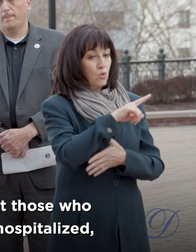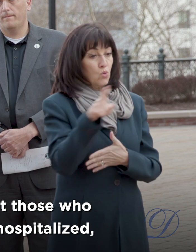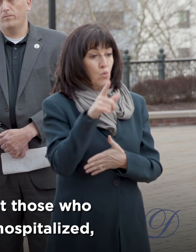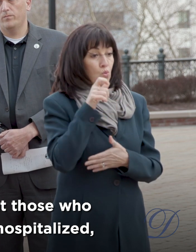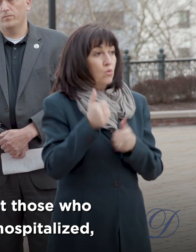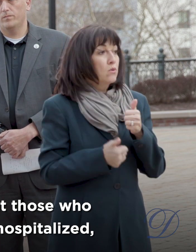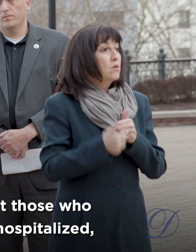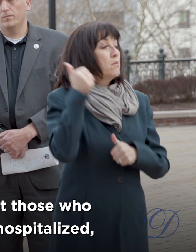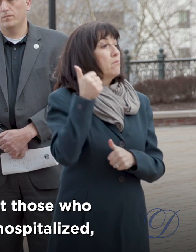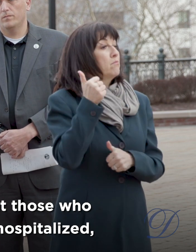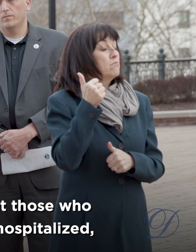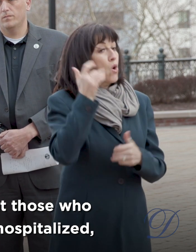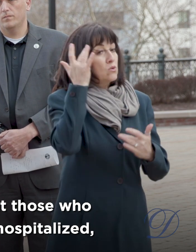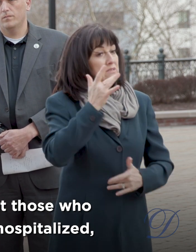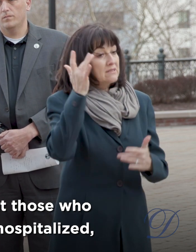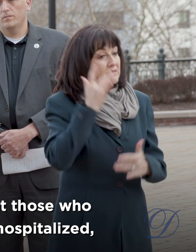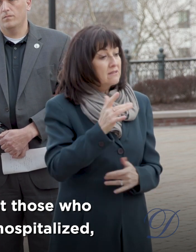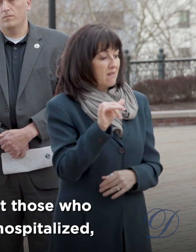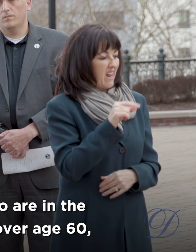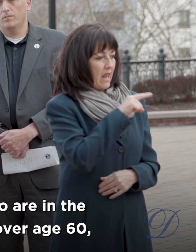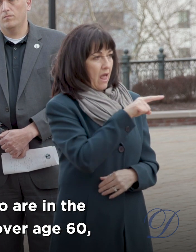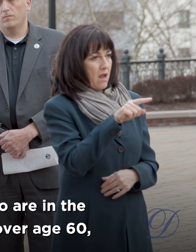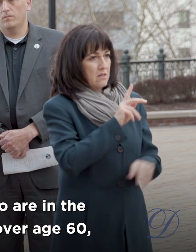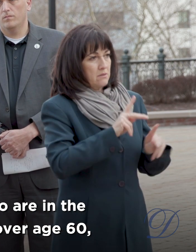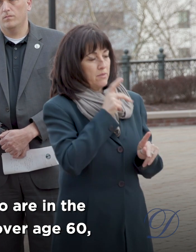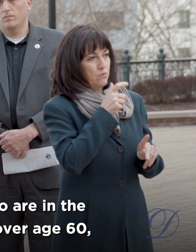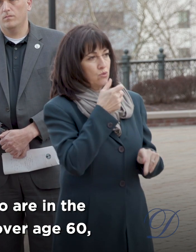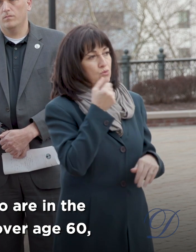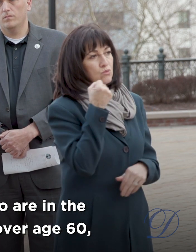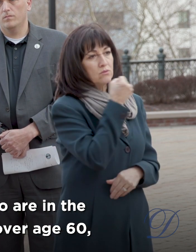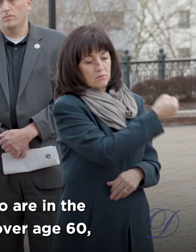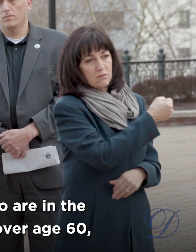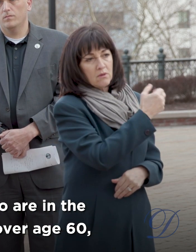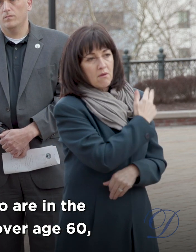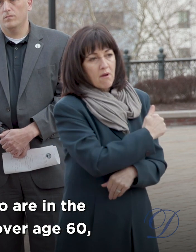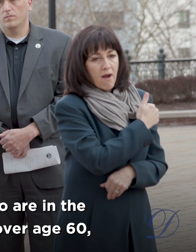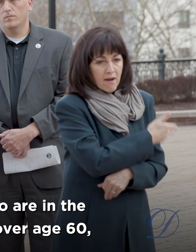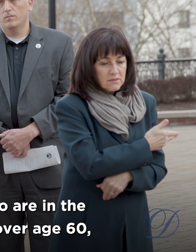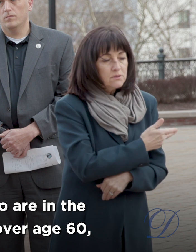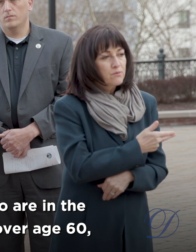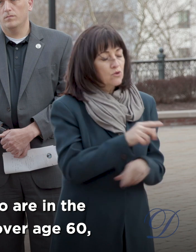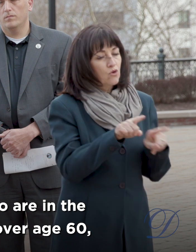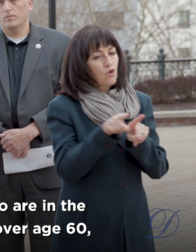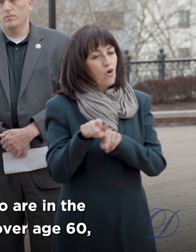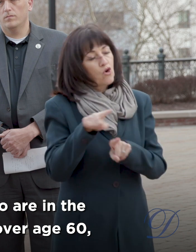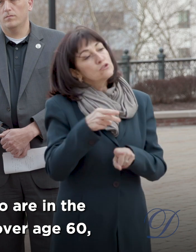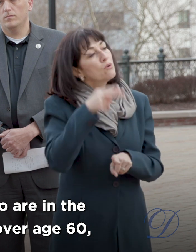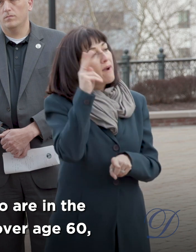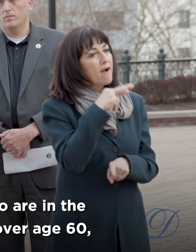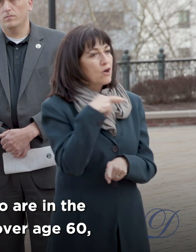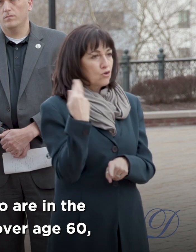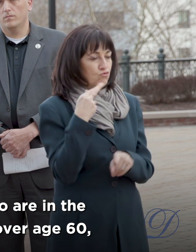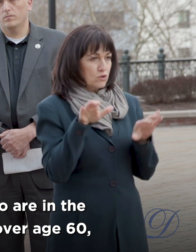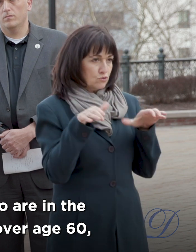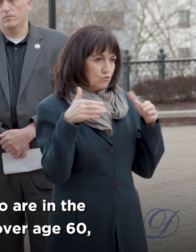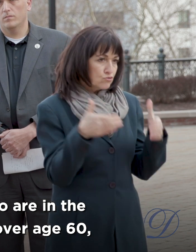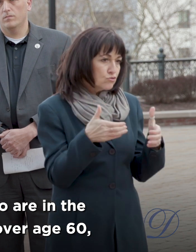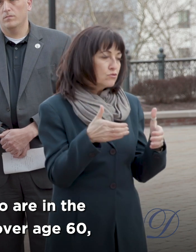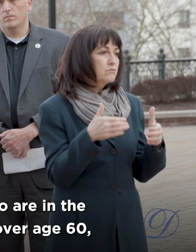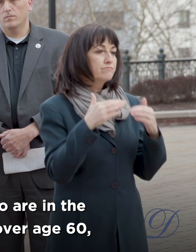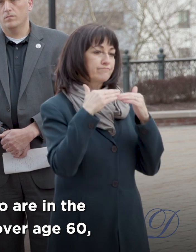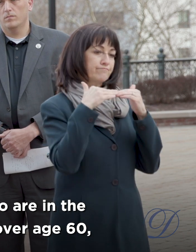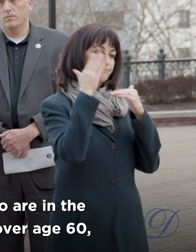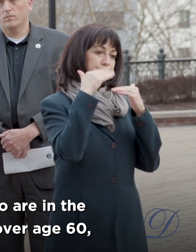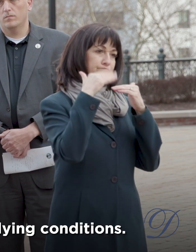ill, like those who are hospitalized, are tested, as well as those who are in the highest risk groups, like those over